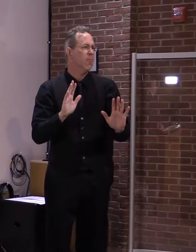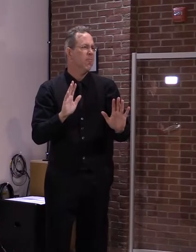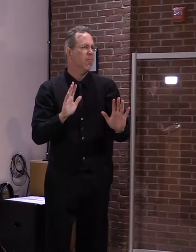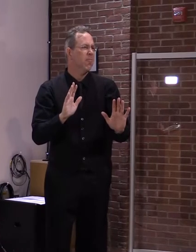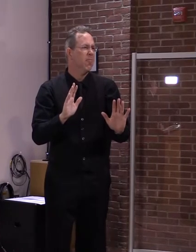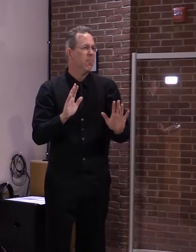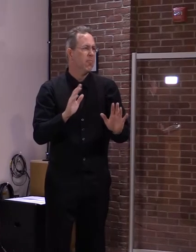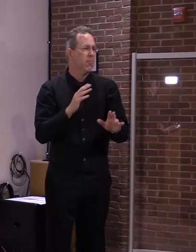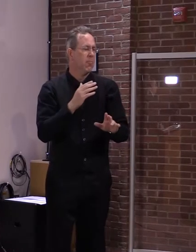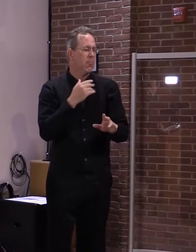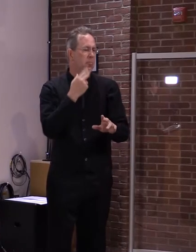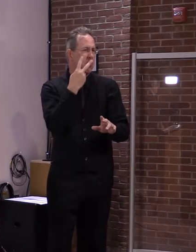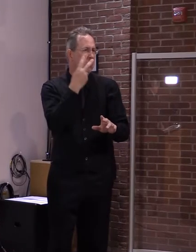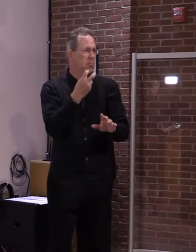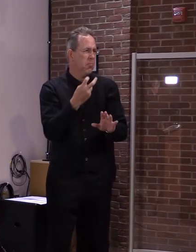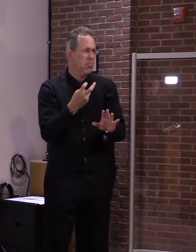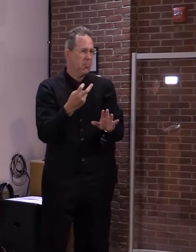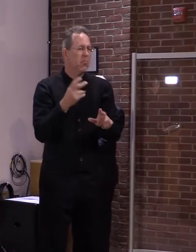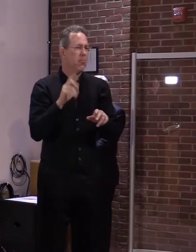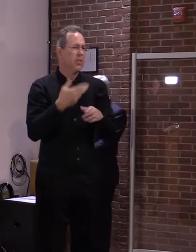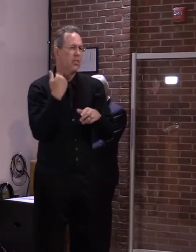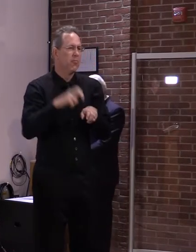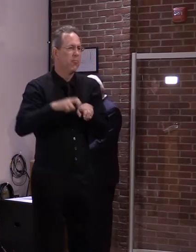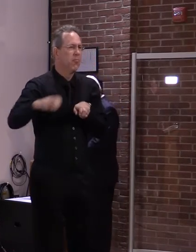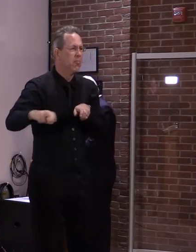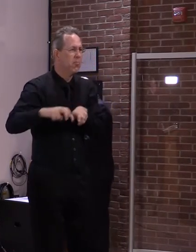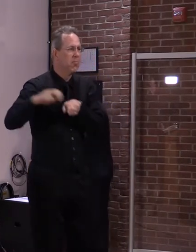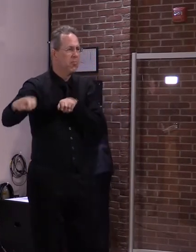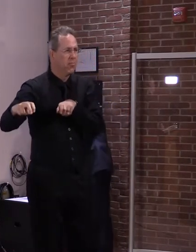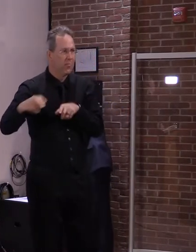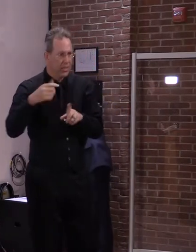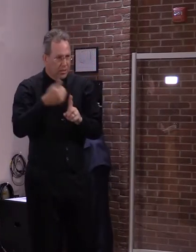measures because the virus will have been suppressed significantly.